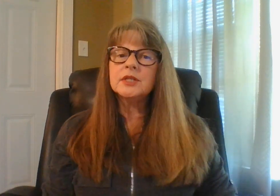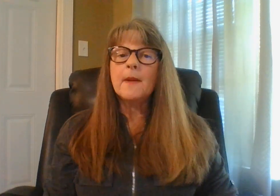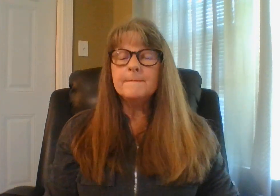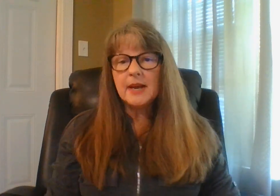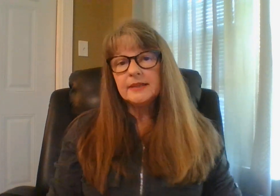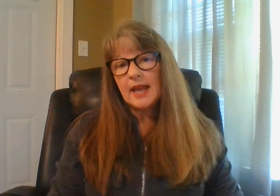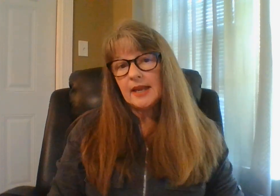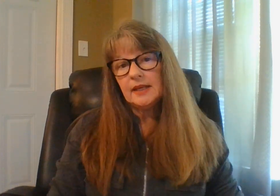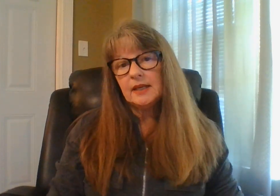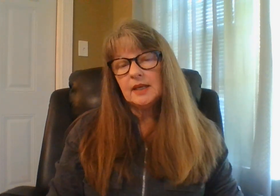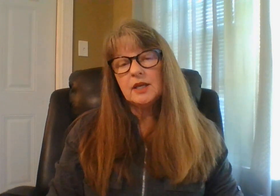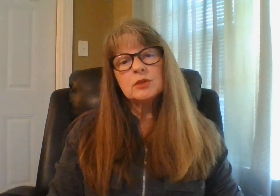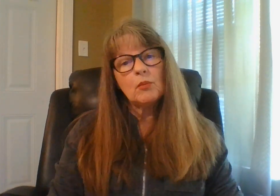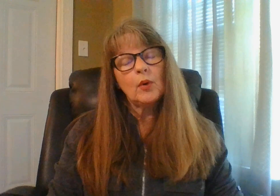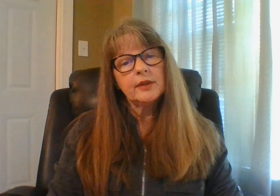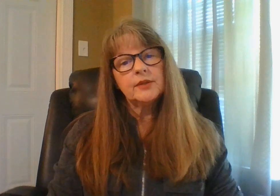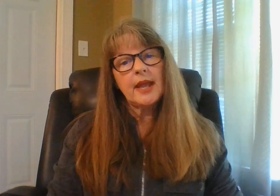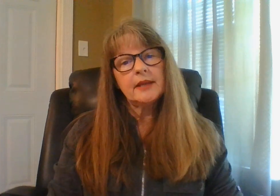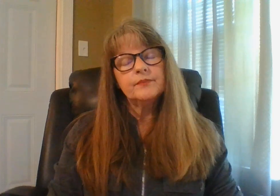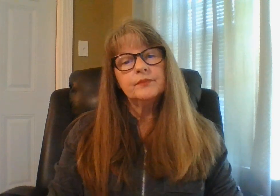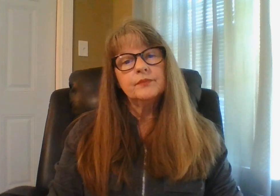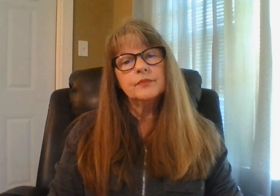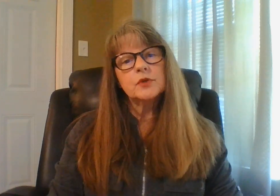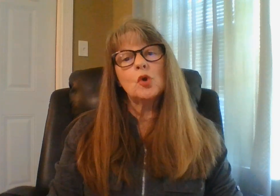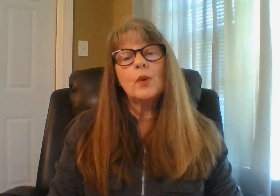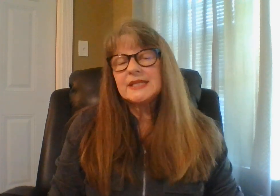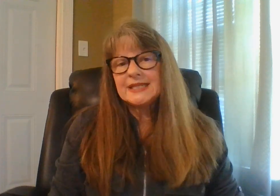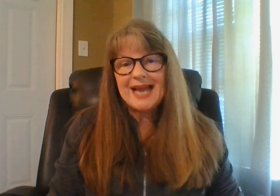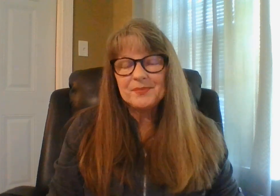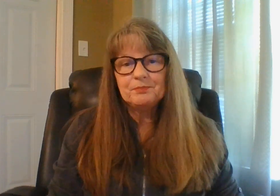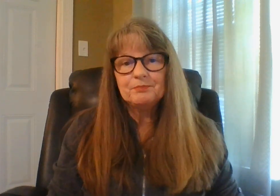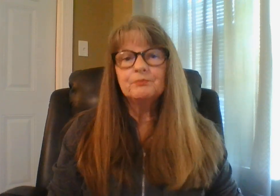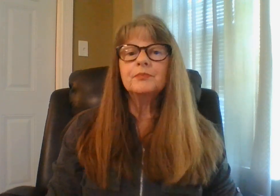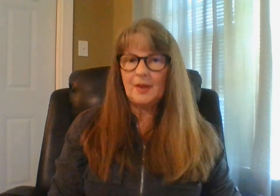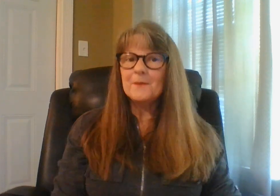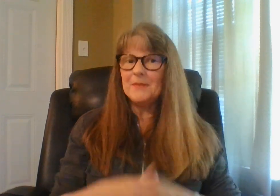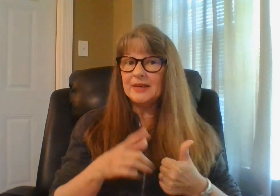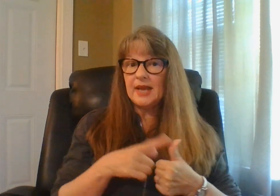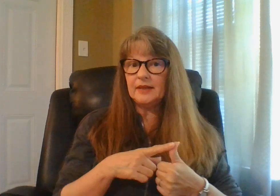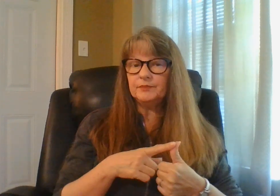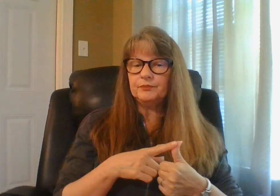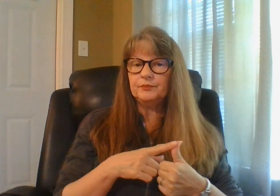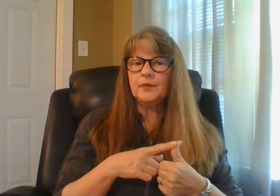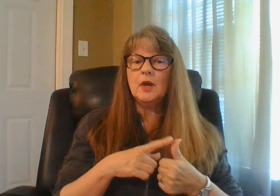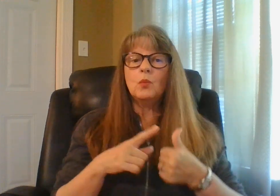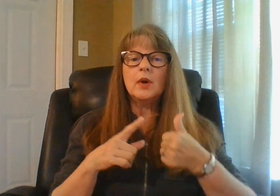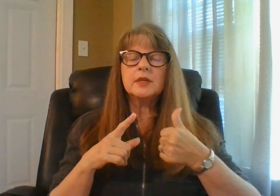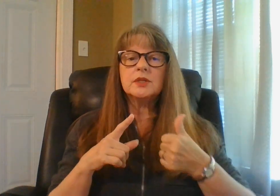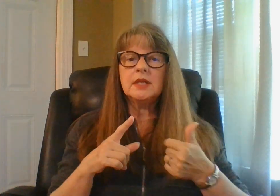This Monday is Memorial Day. So what's the time? Monday. What is